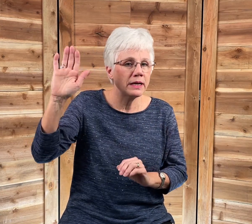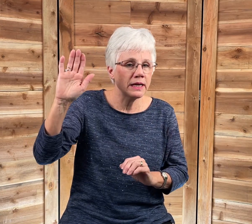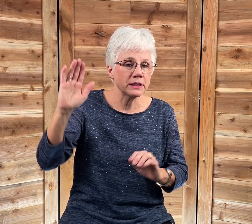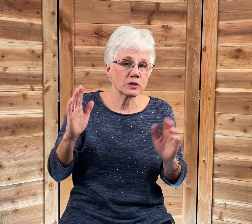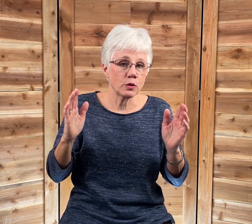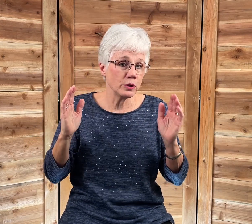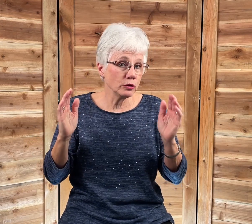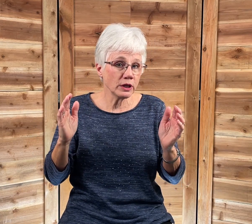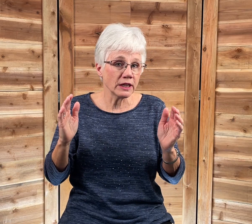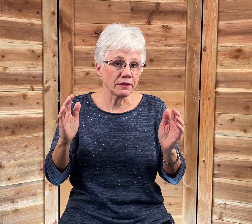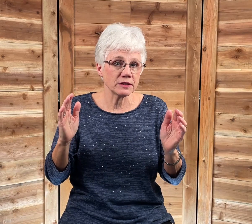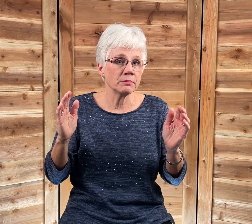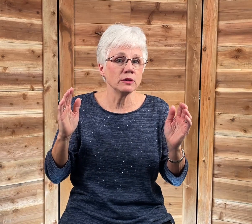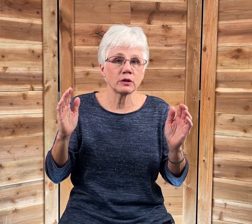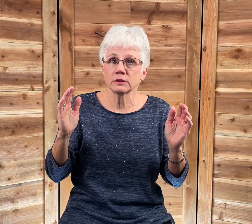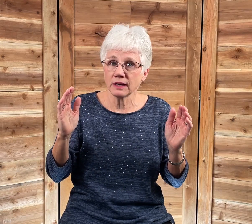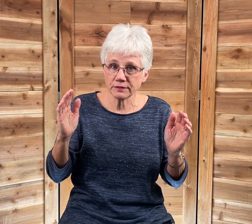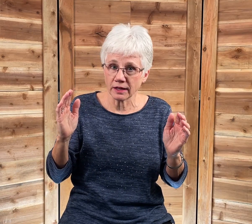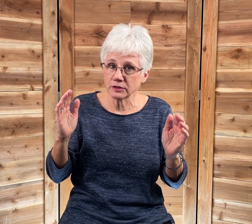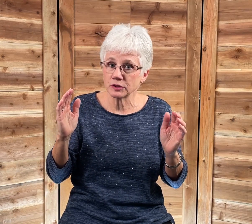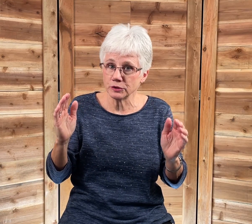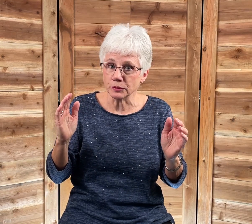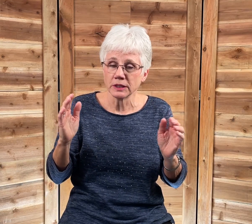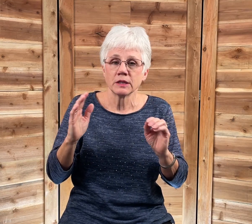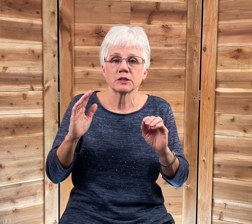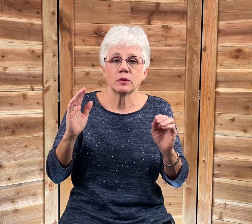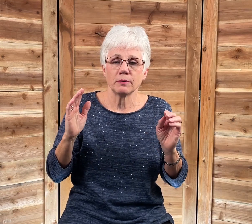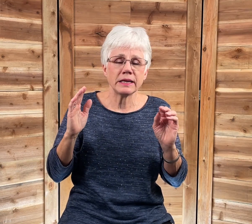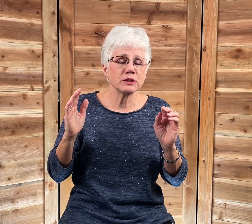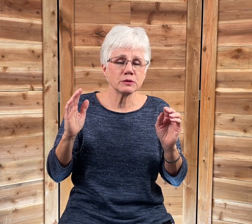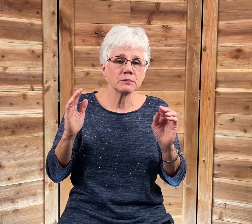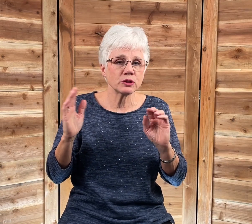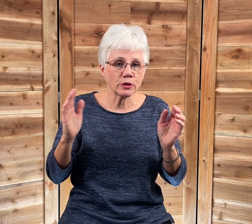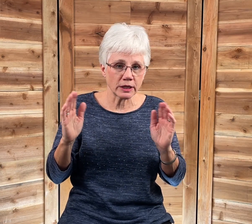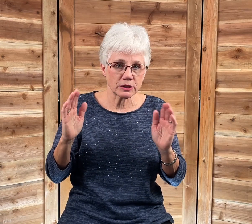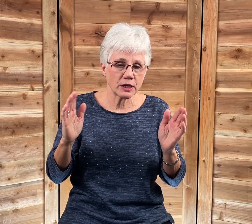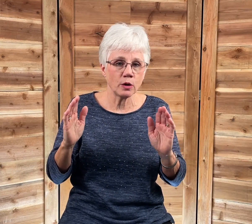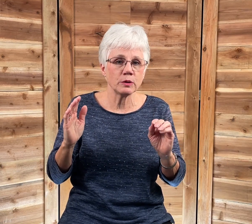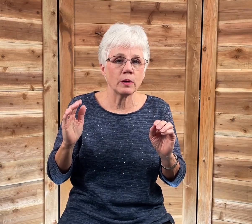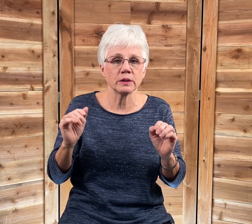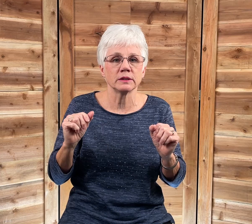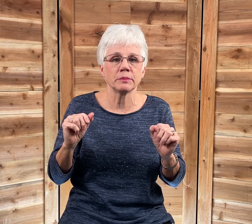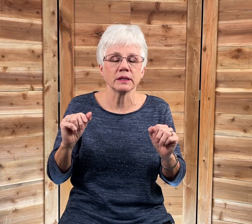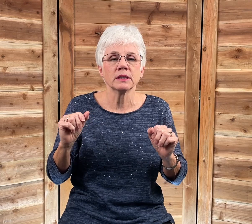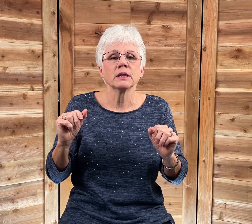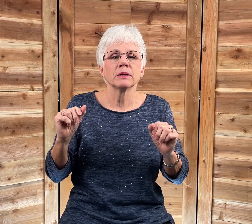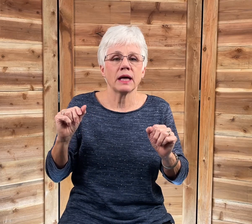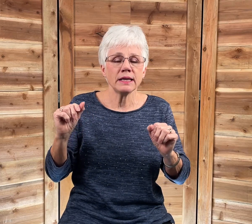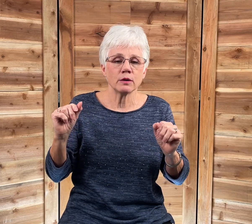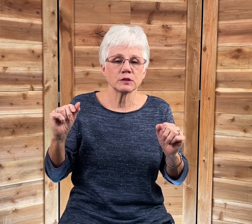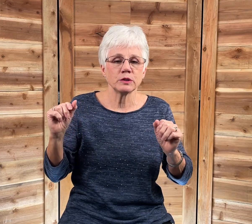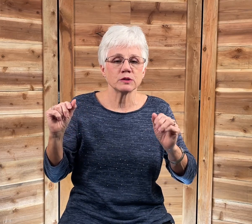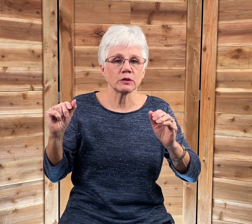I'm right-handed. So when you're looking at this, it may look left-handed to you. So I may do some turning to help you out a little bit.